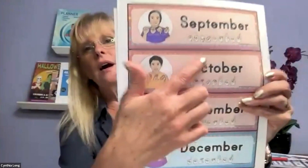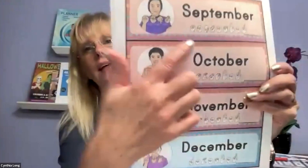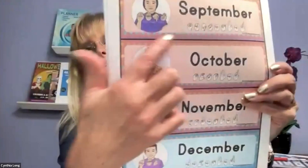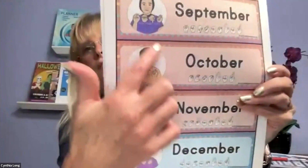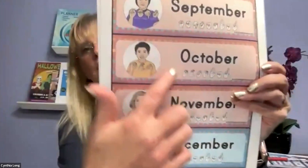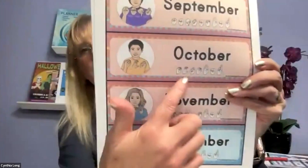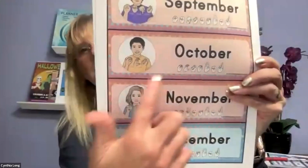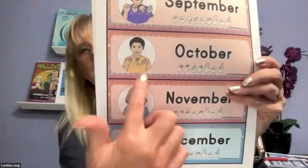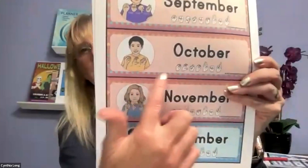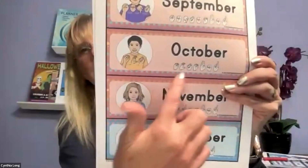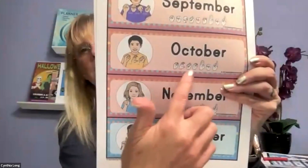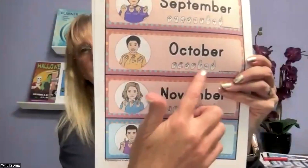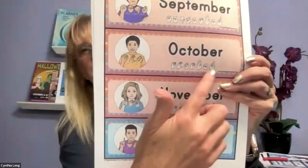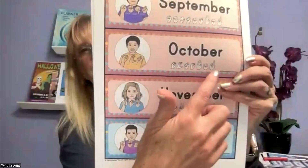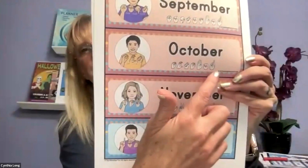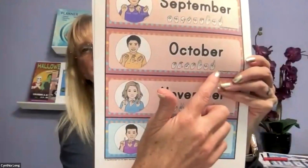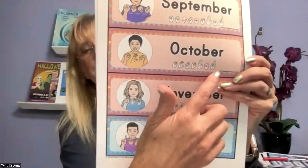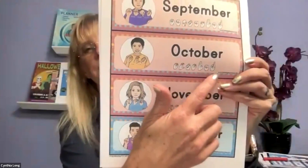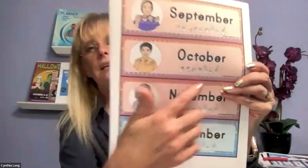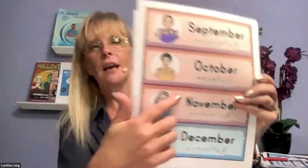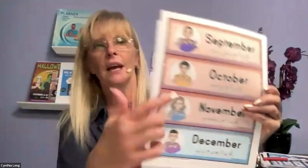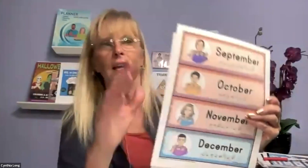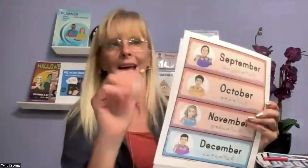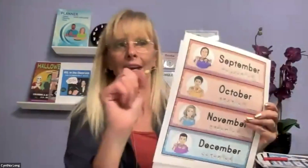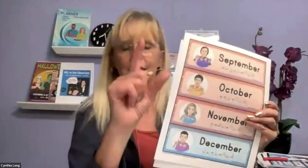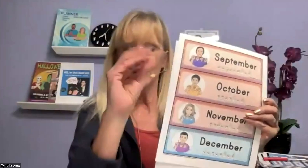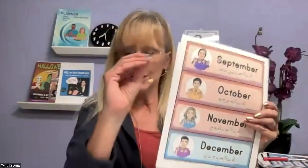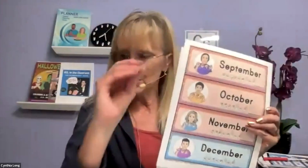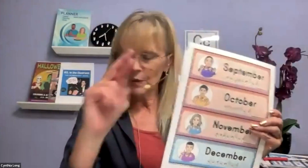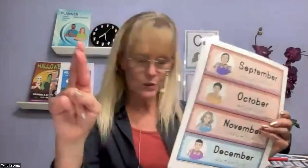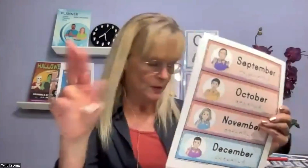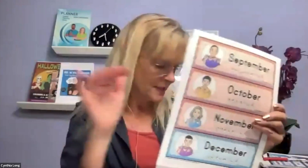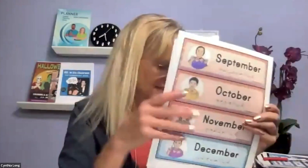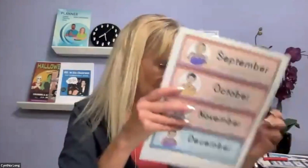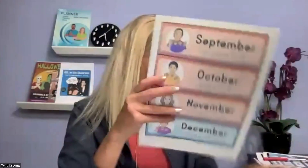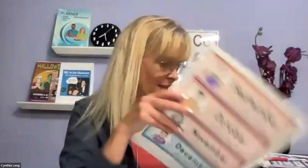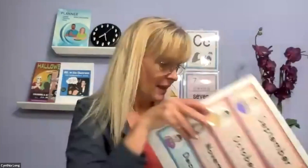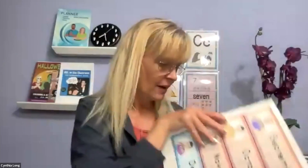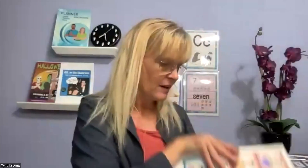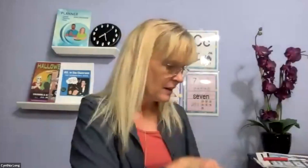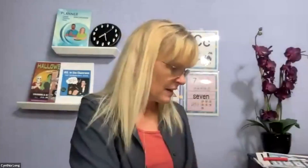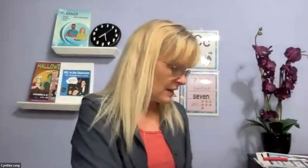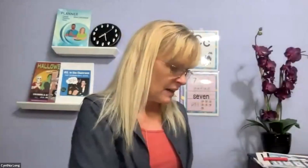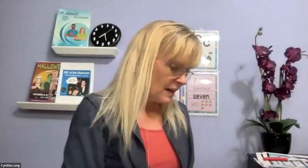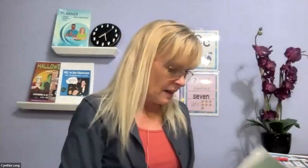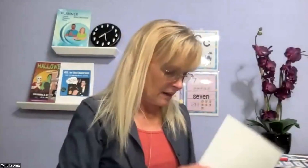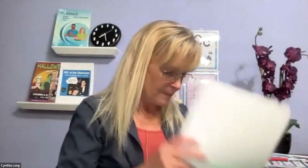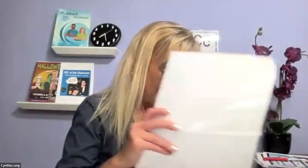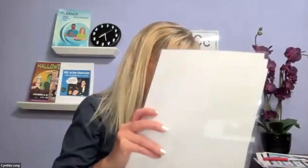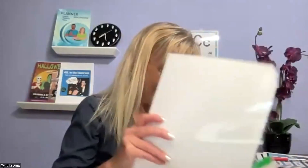that are finger spelled. And at ASL Teaching Resources, they are there.